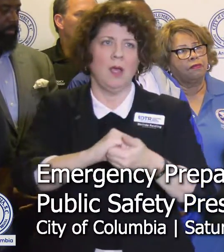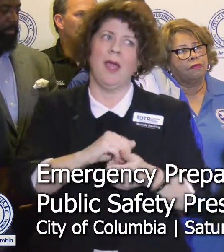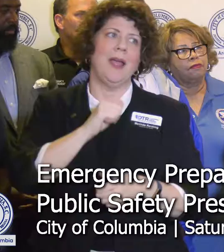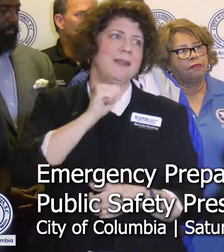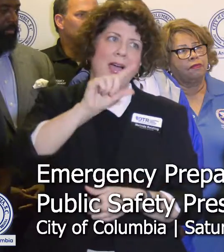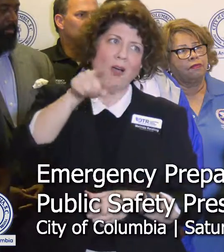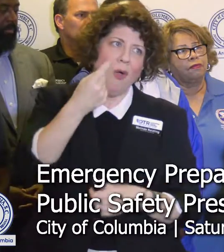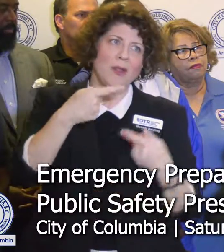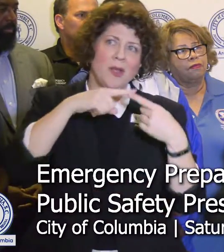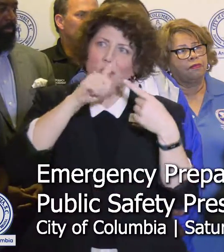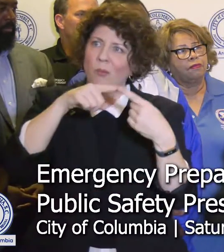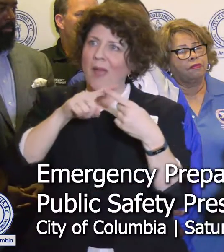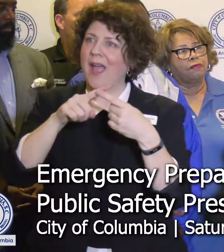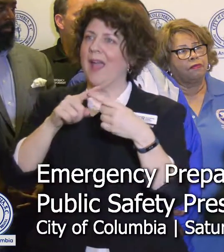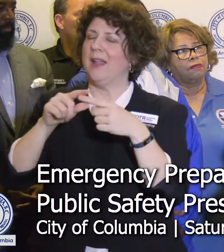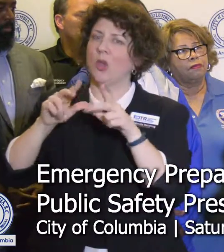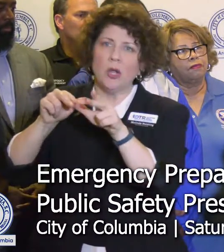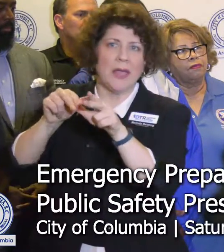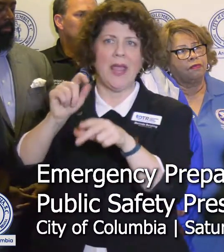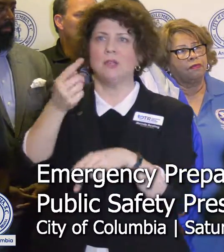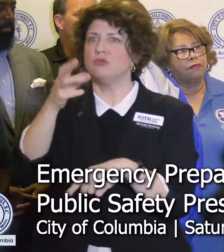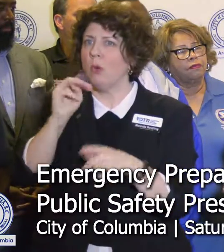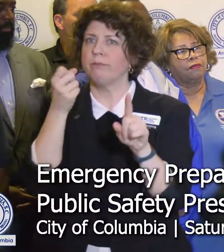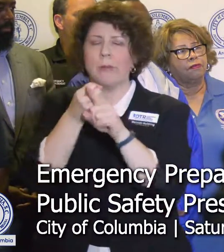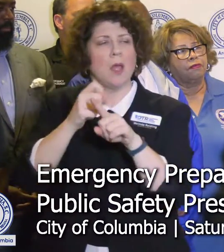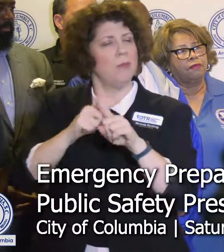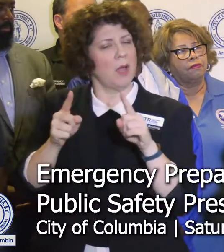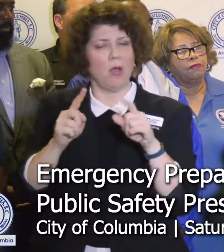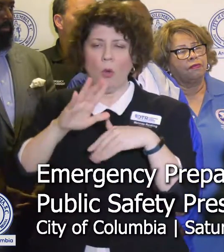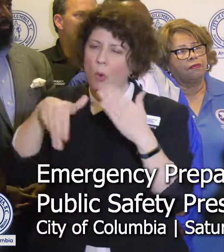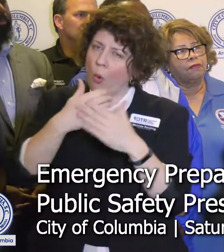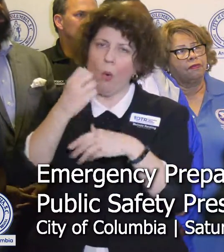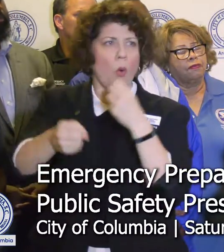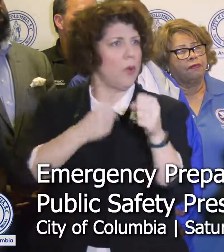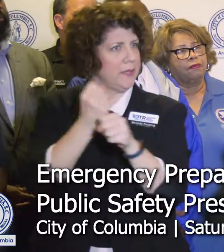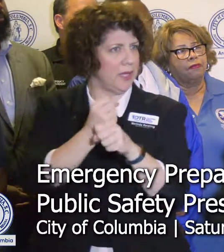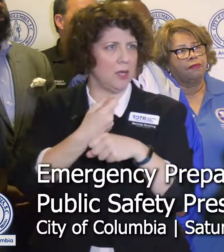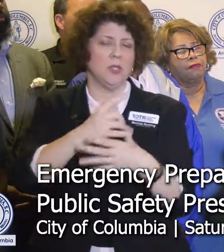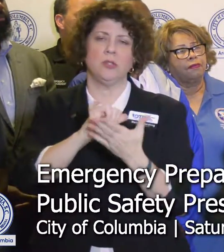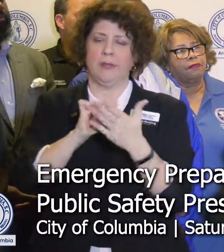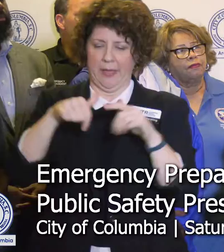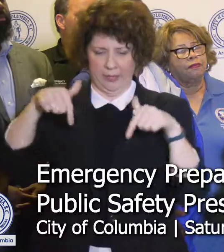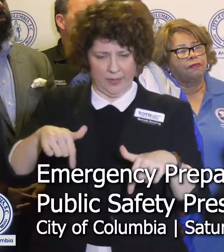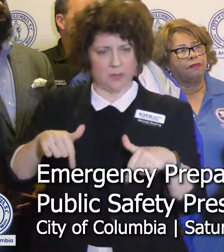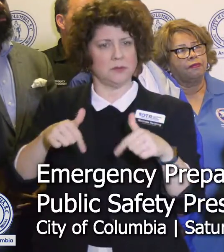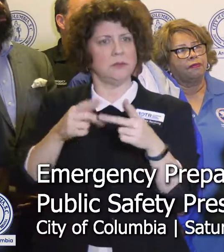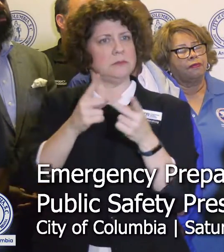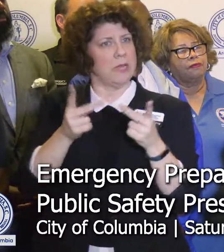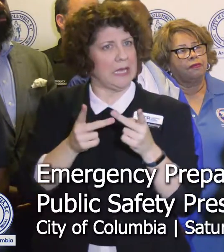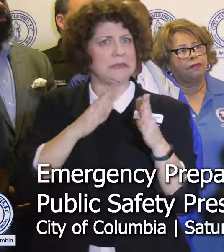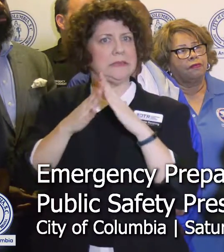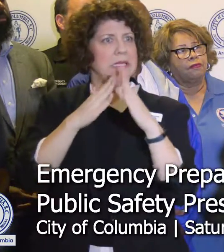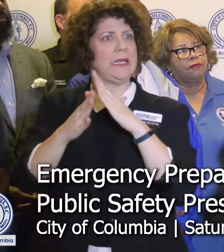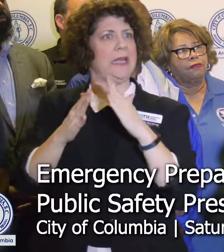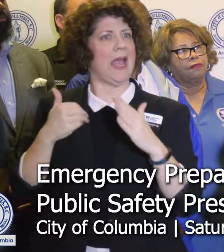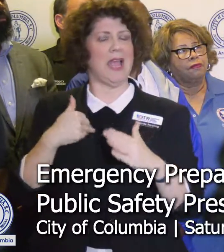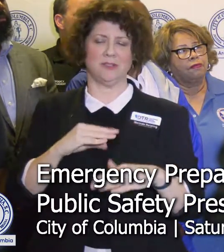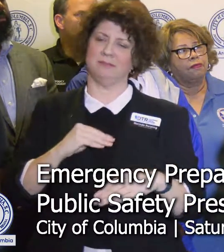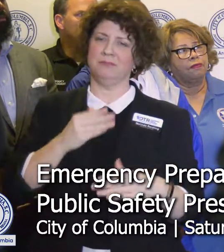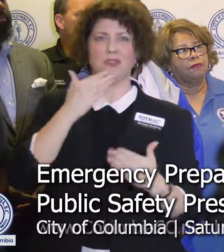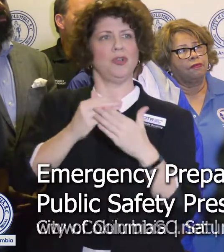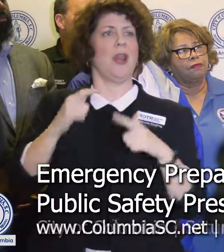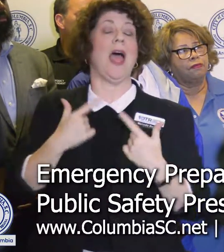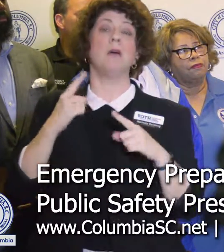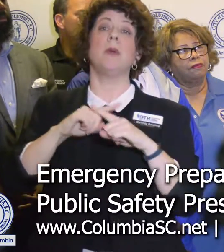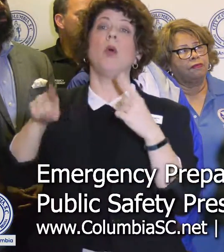storms come, but throughout the year we work together to make sure this is a place that enjoys a high quality of life. But when the times get tough and